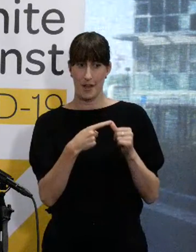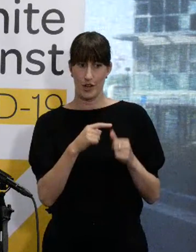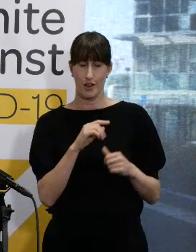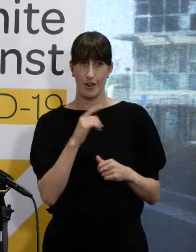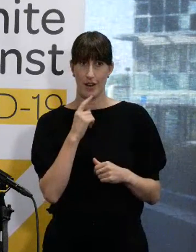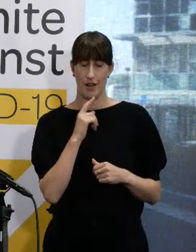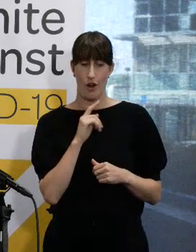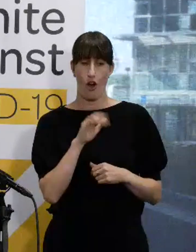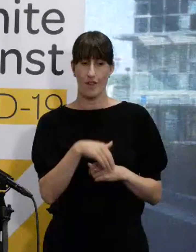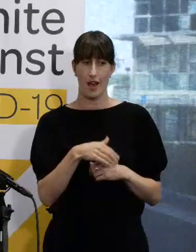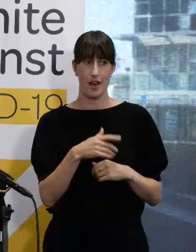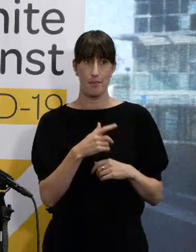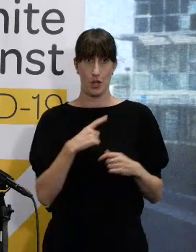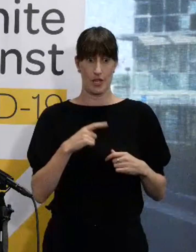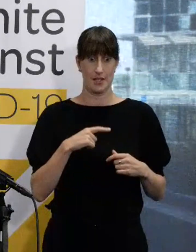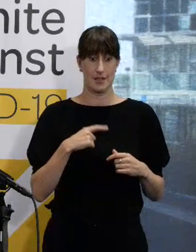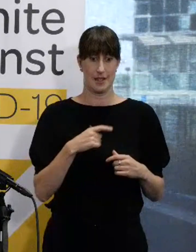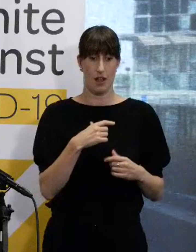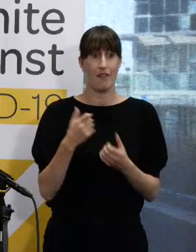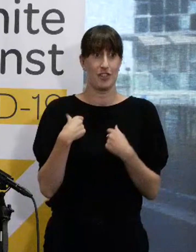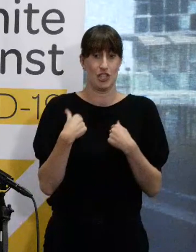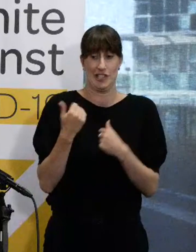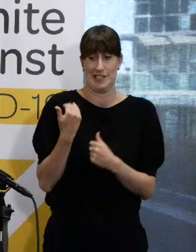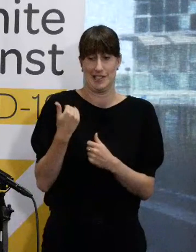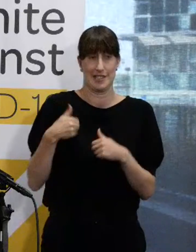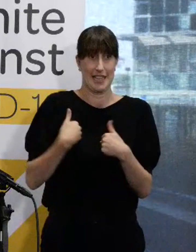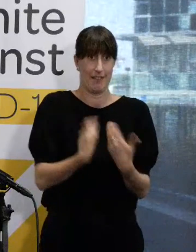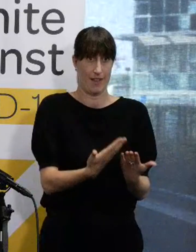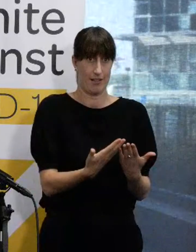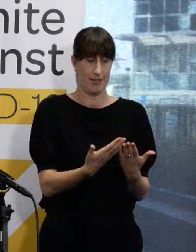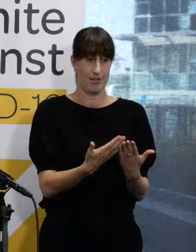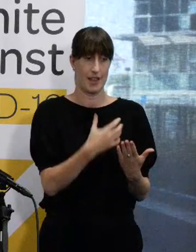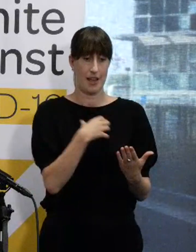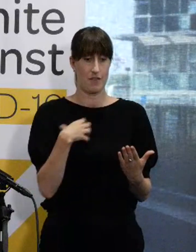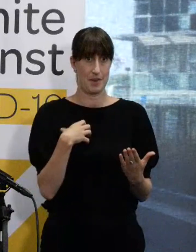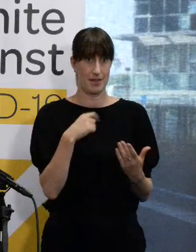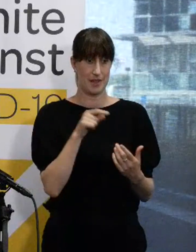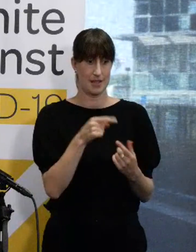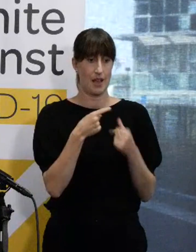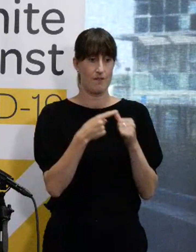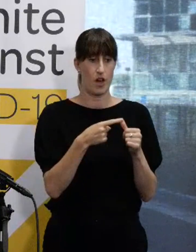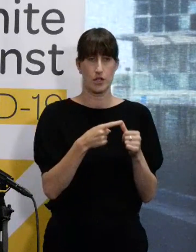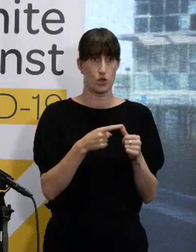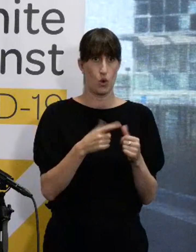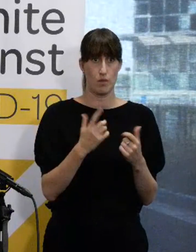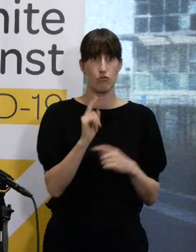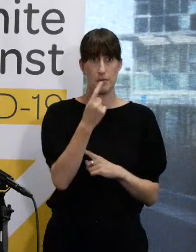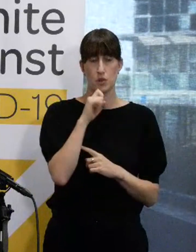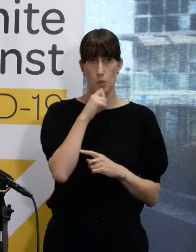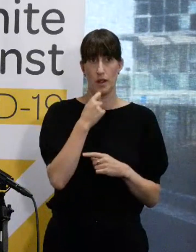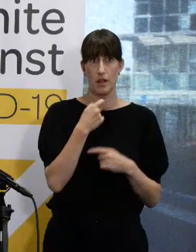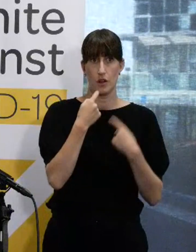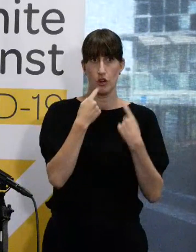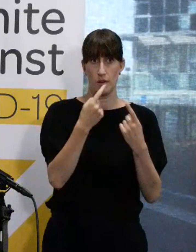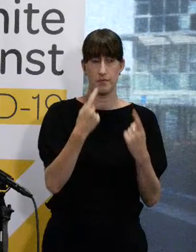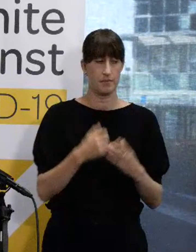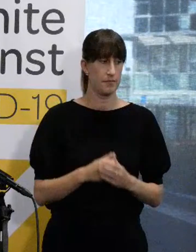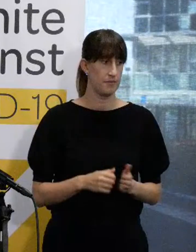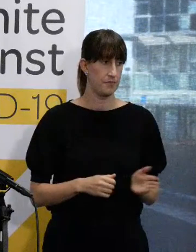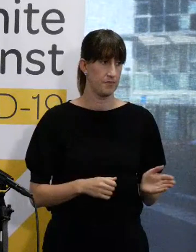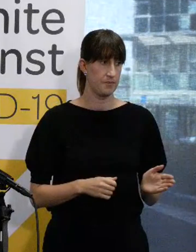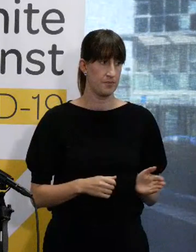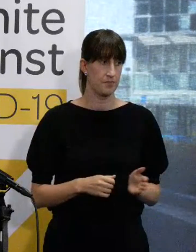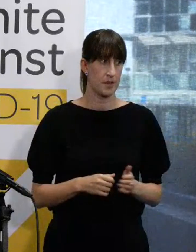not as yet. No. How long The Prime Minister will be making some announcements. Is it fair to say that if you're a New Zealander in India, it will be harder to return to New Zealand